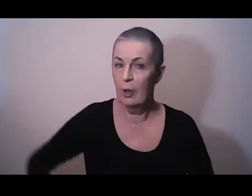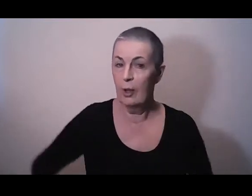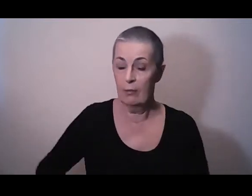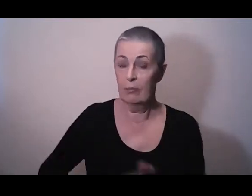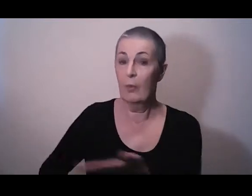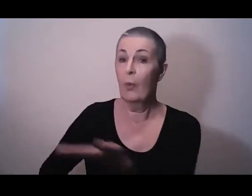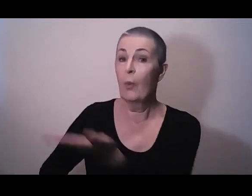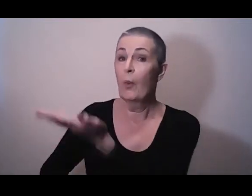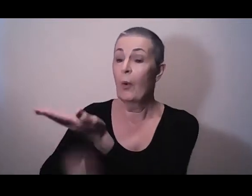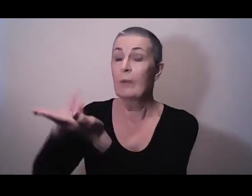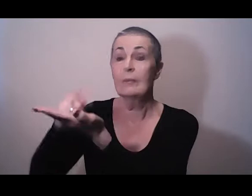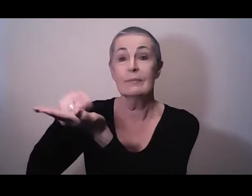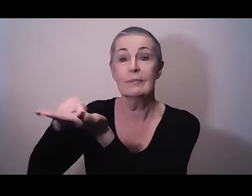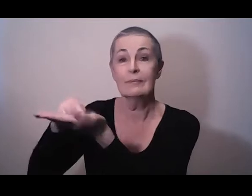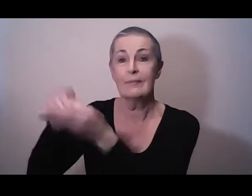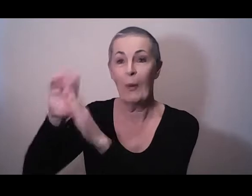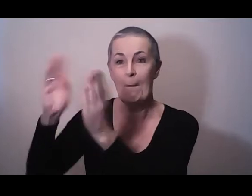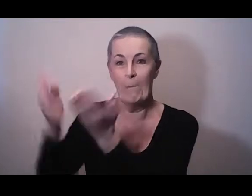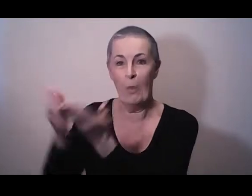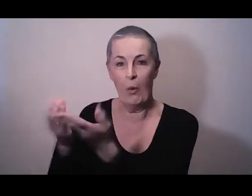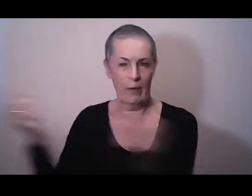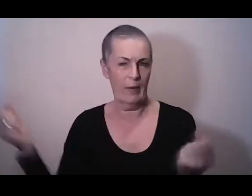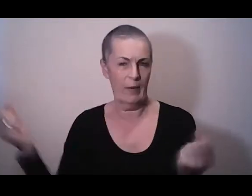is like a ball of energy.